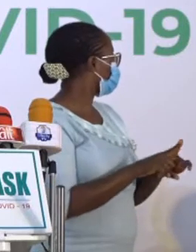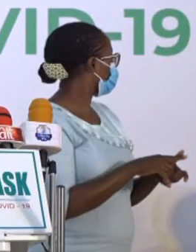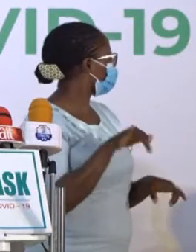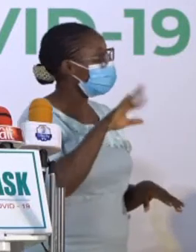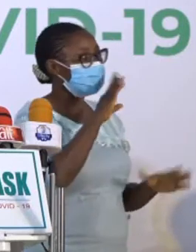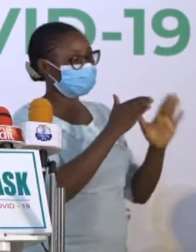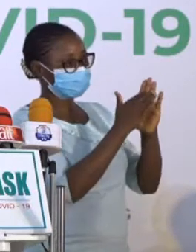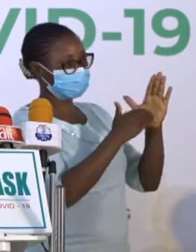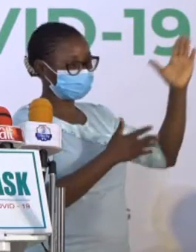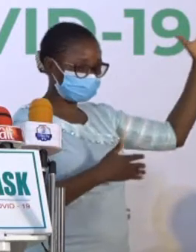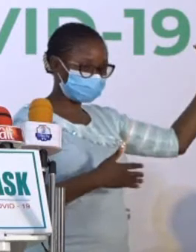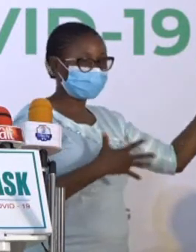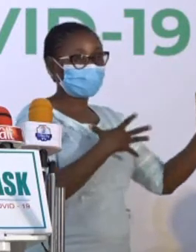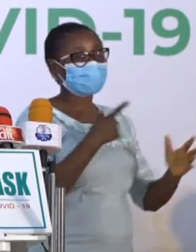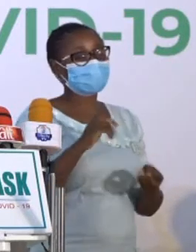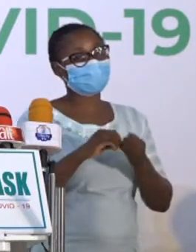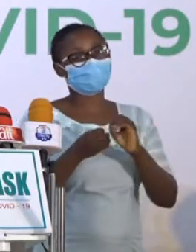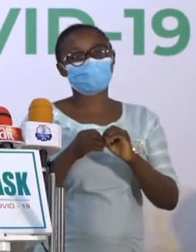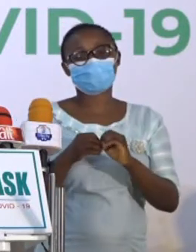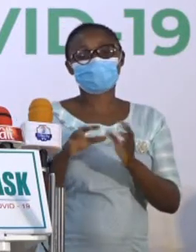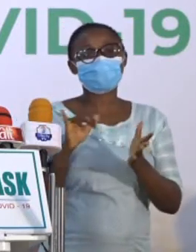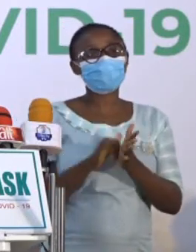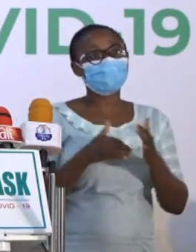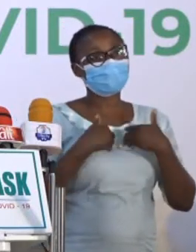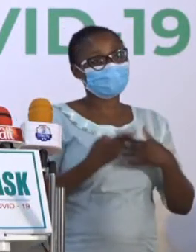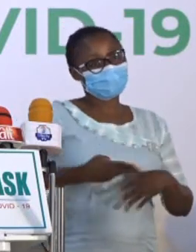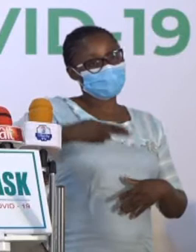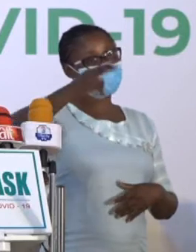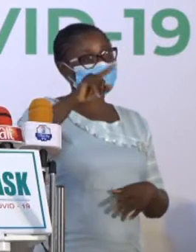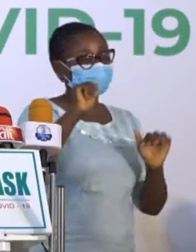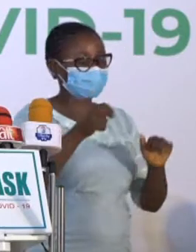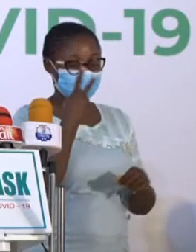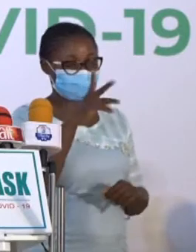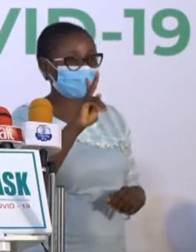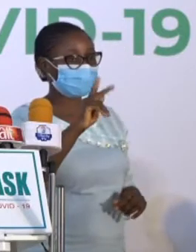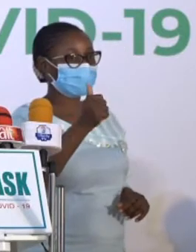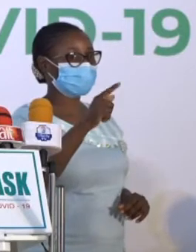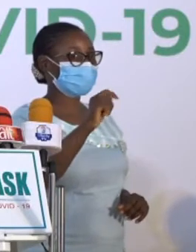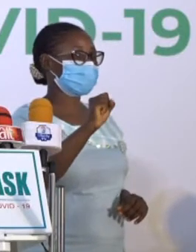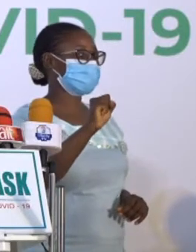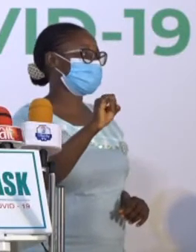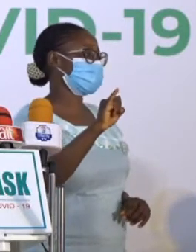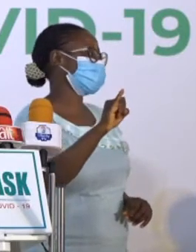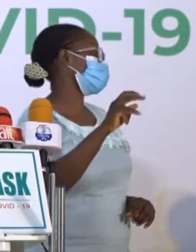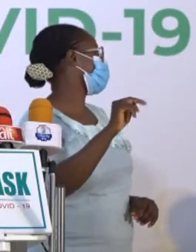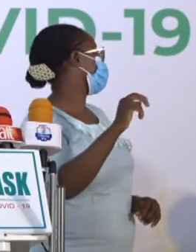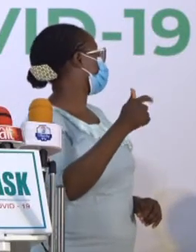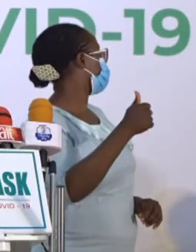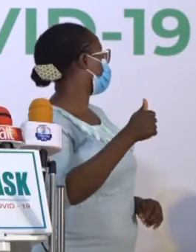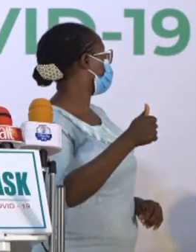and Epidemiology Department (NCDC), made the appeal in Abuja at the 62nd Joint Presidential Task Force briefing